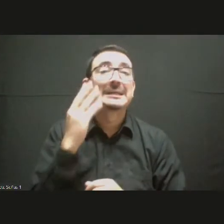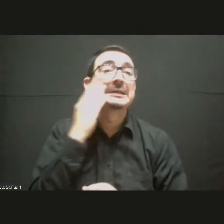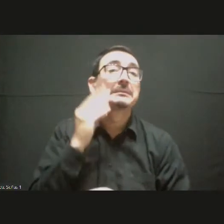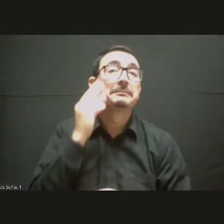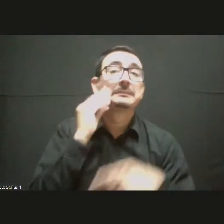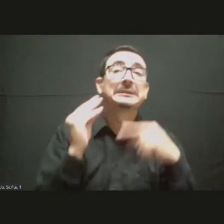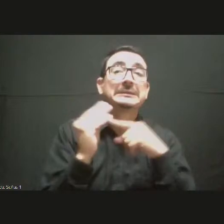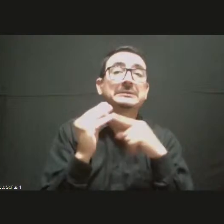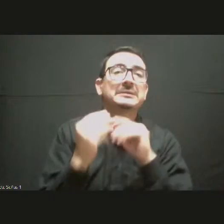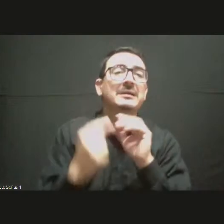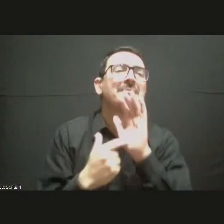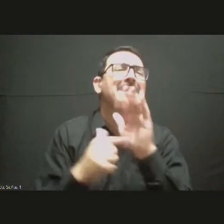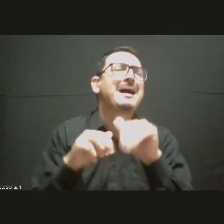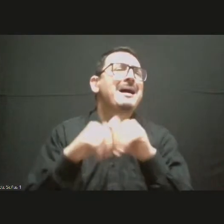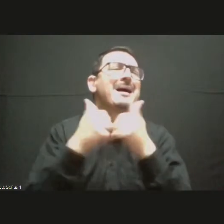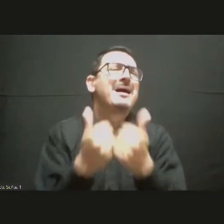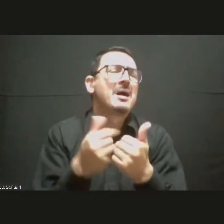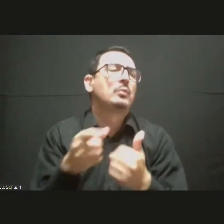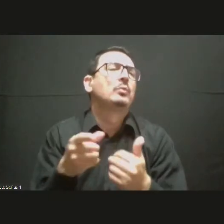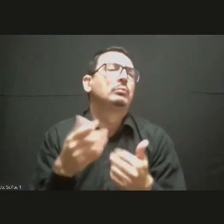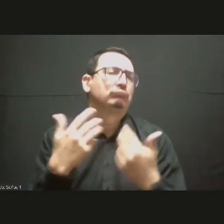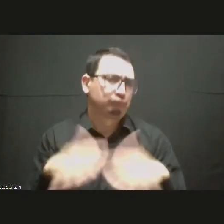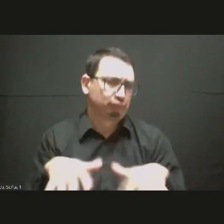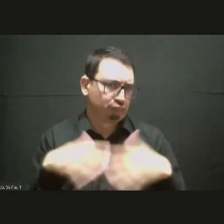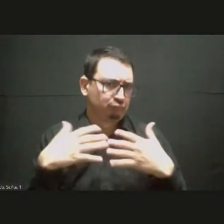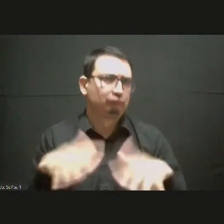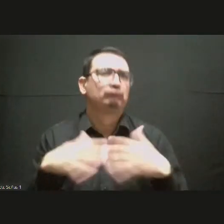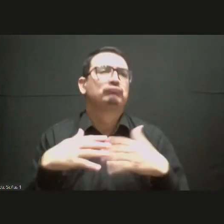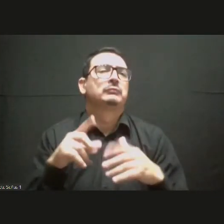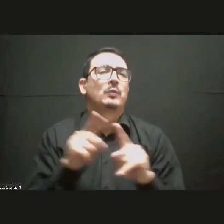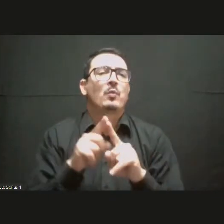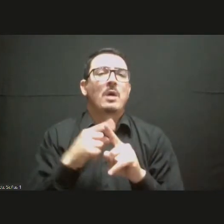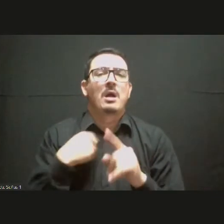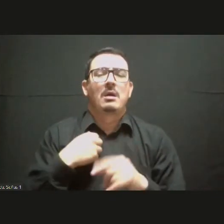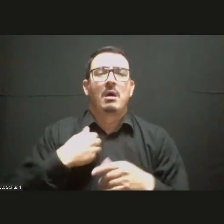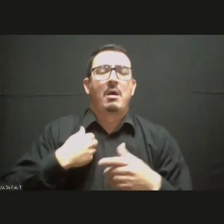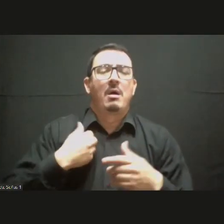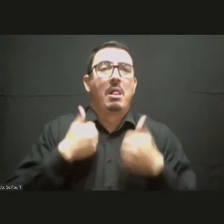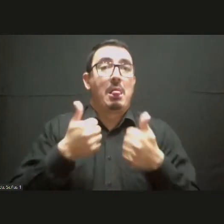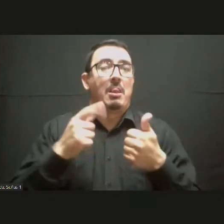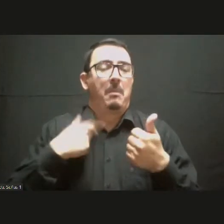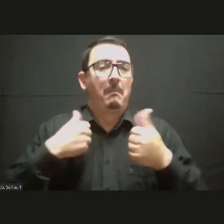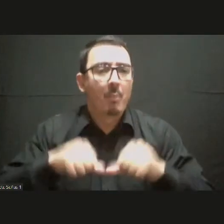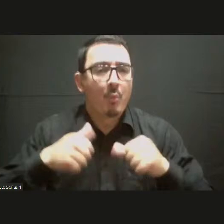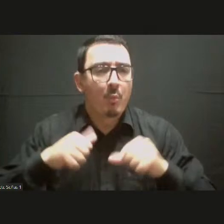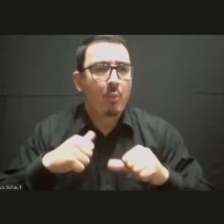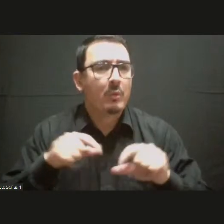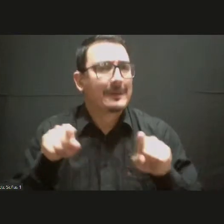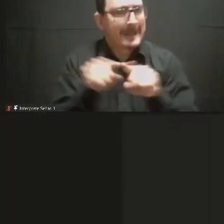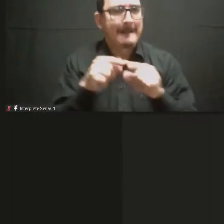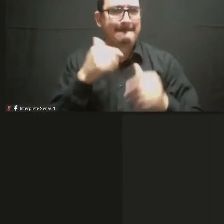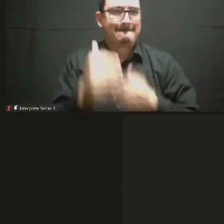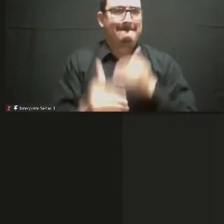of tourism. Thank you very much. I now hand back to you, Mr. Mulder.